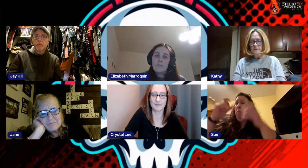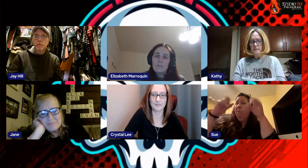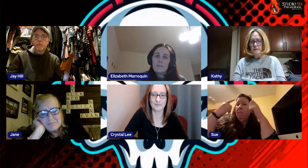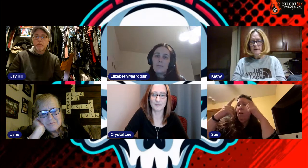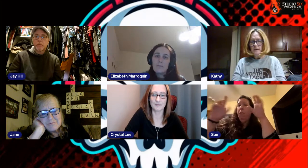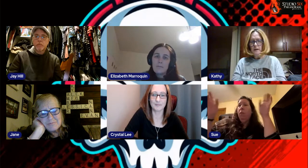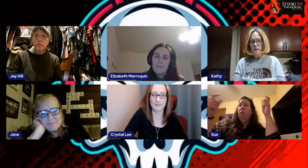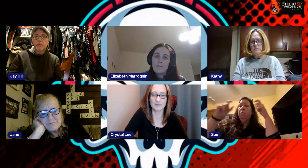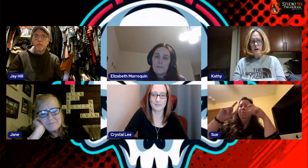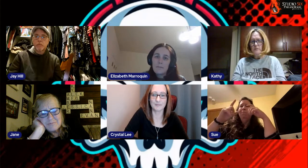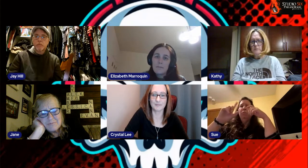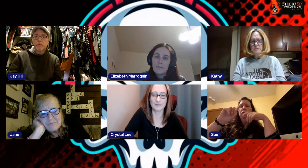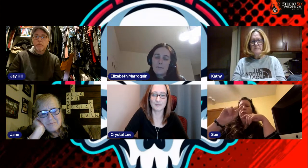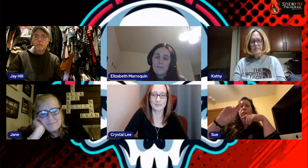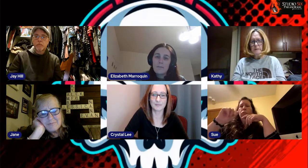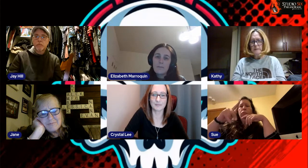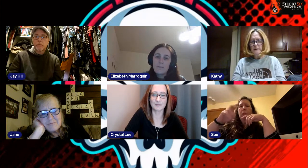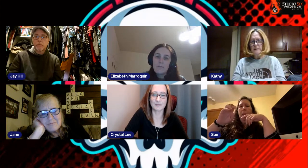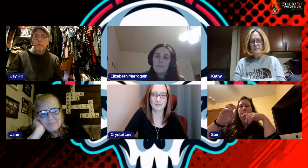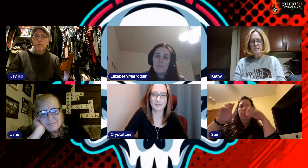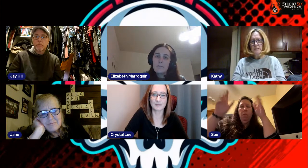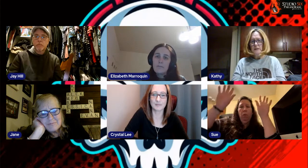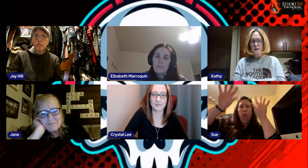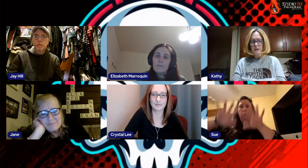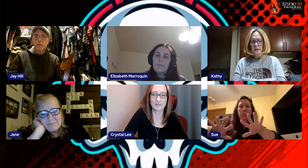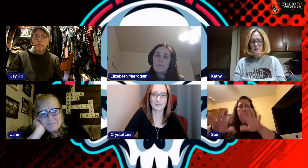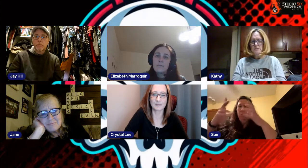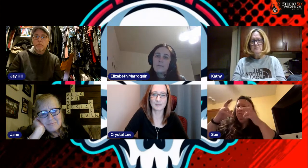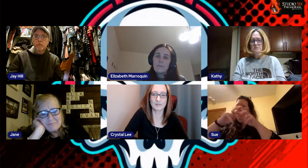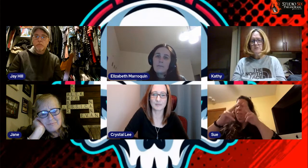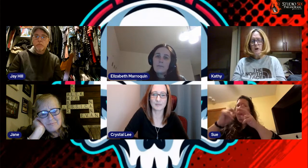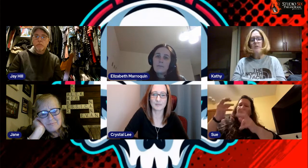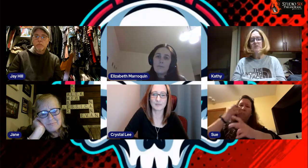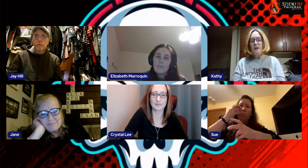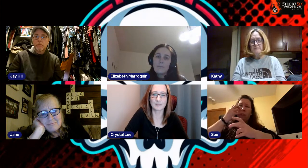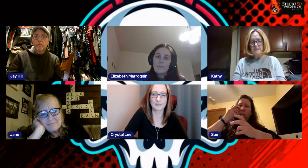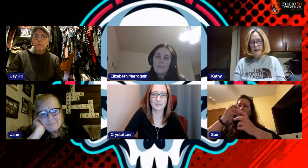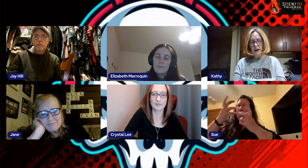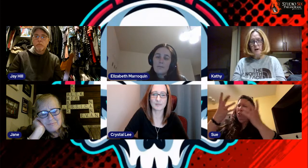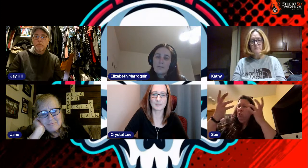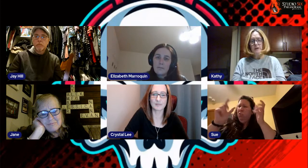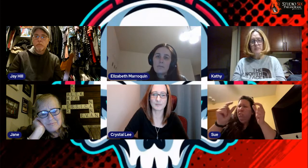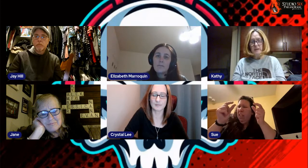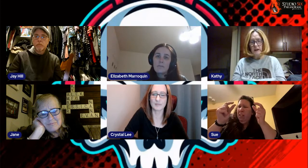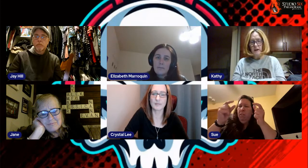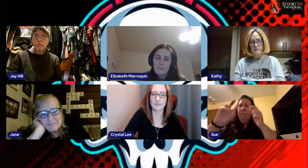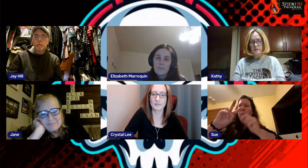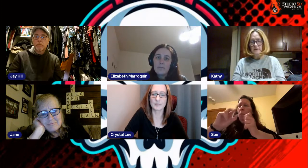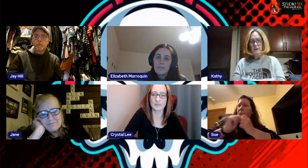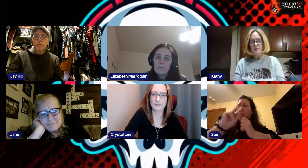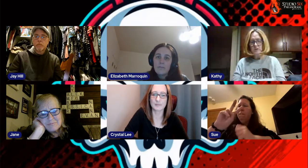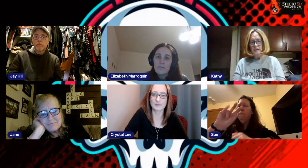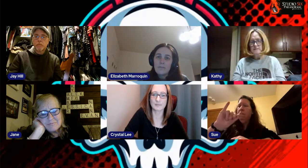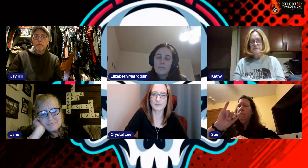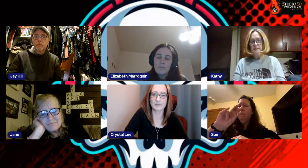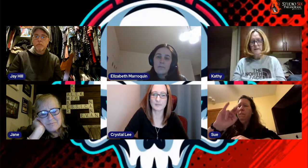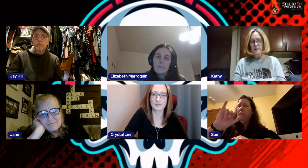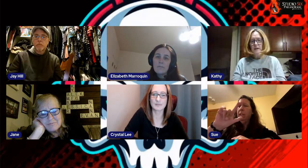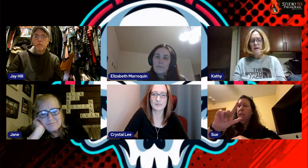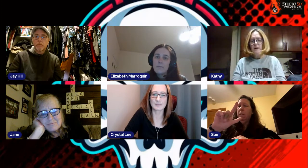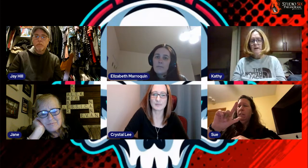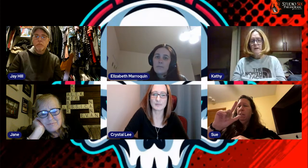bed. I was just sleeping. The shades are down, very thick, heavy